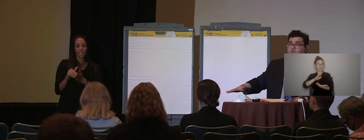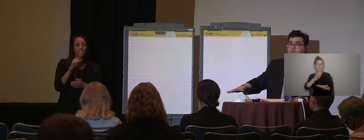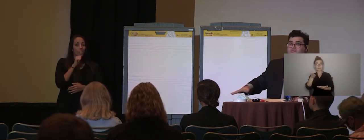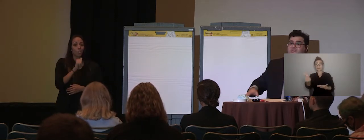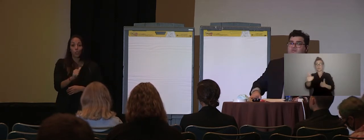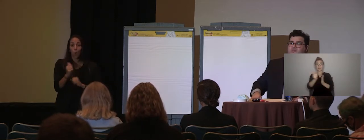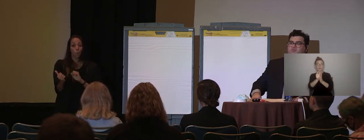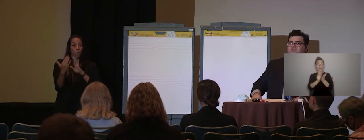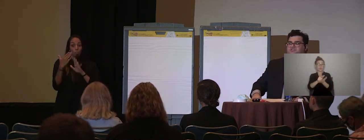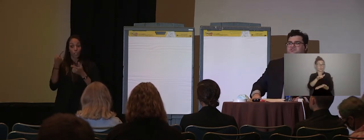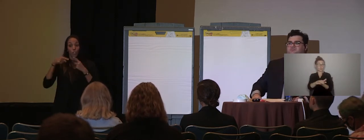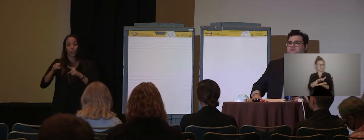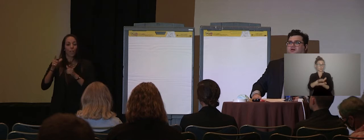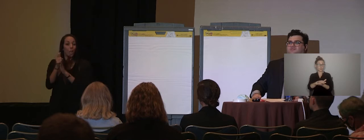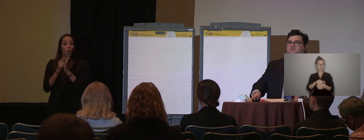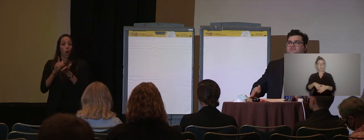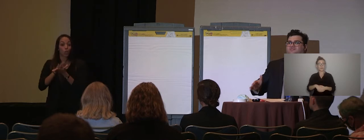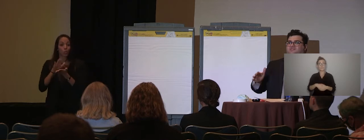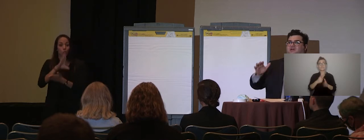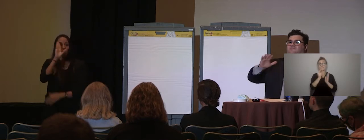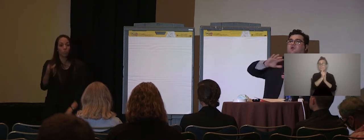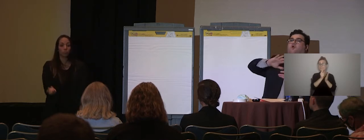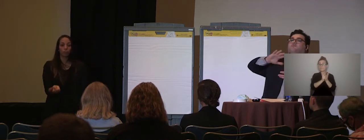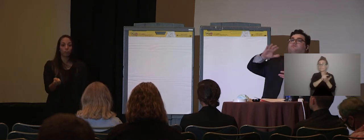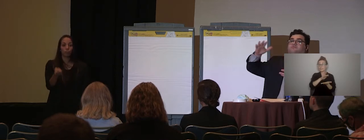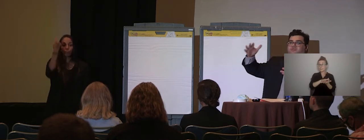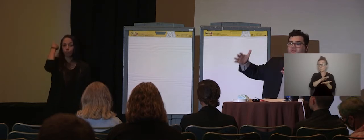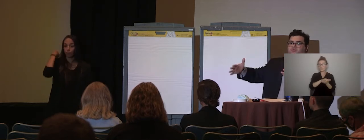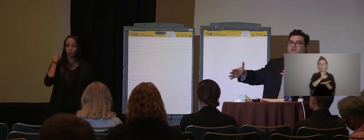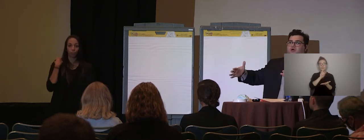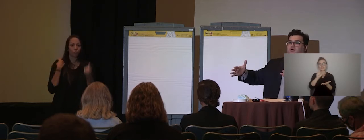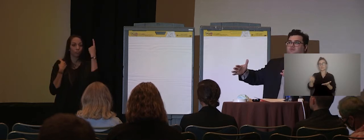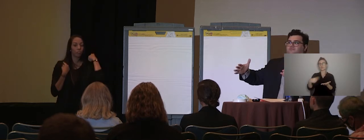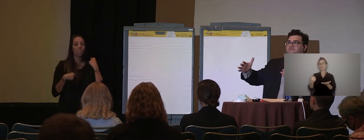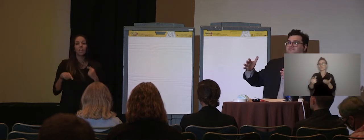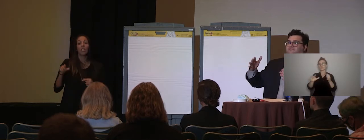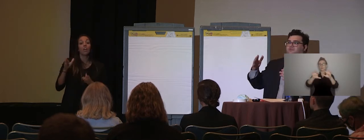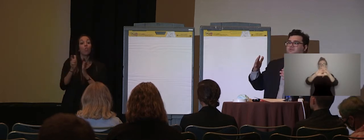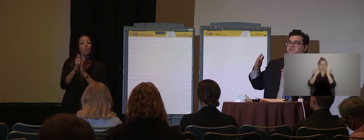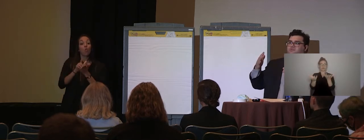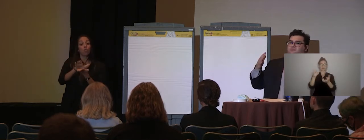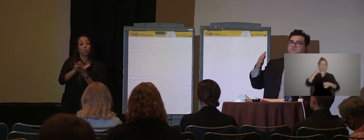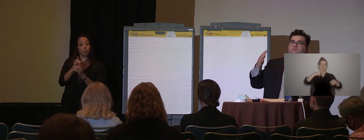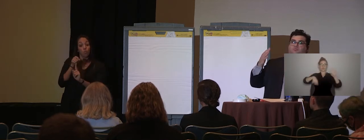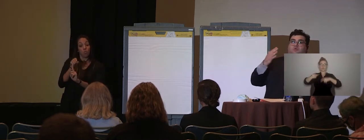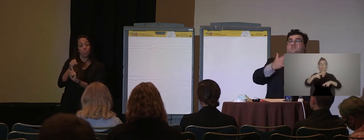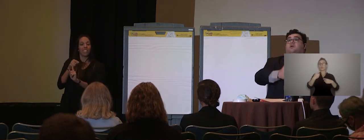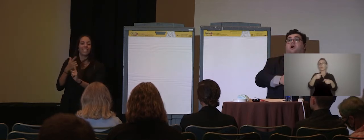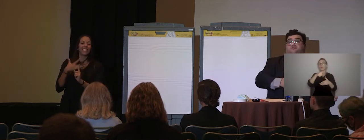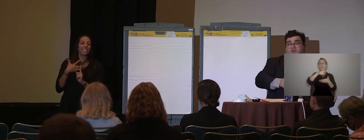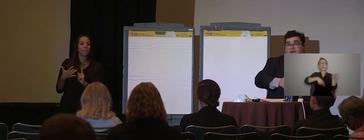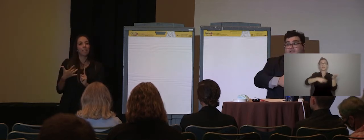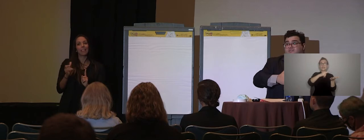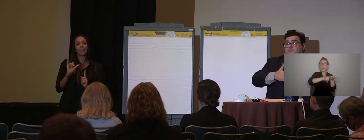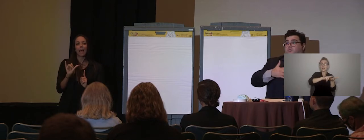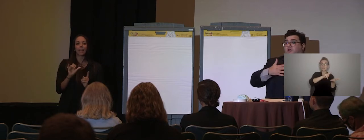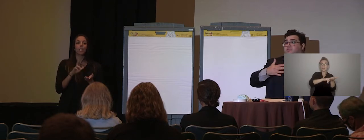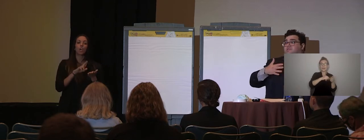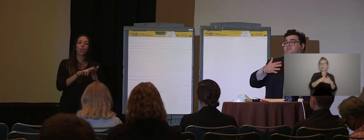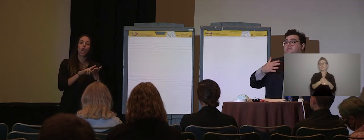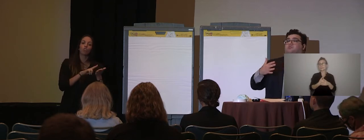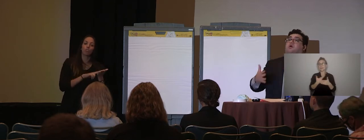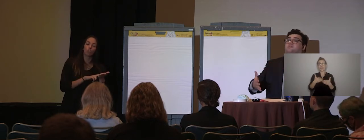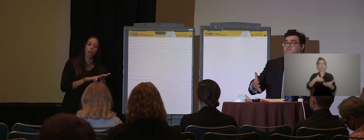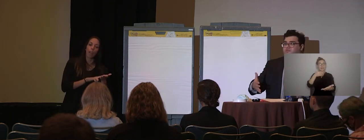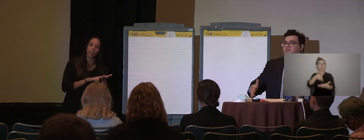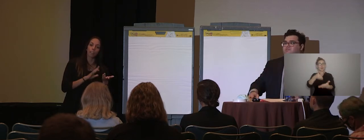law schools, which law schools is just kind of an overview of what is a contract, what